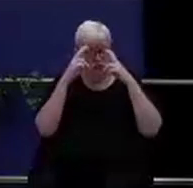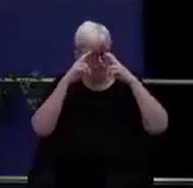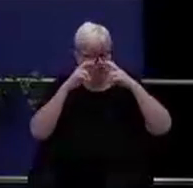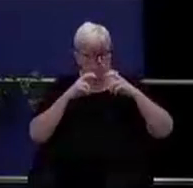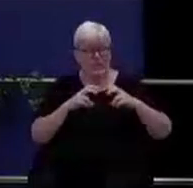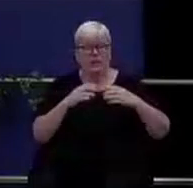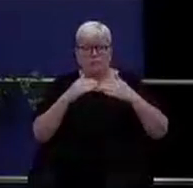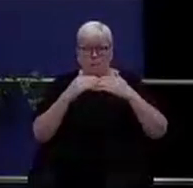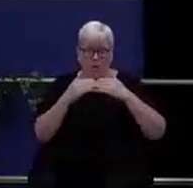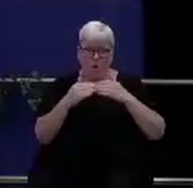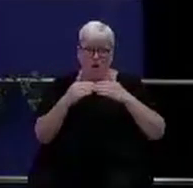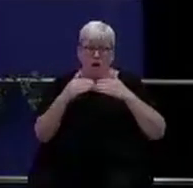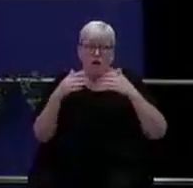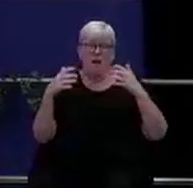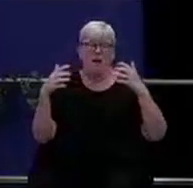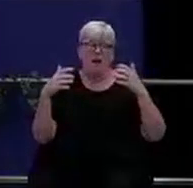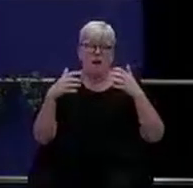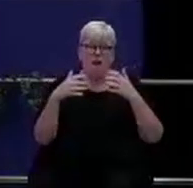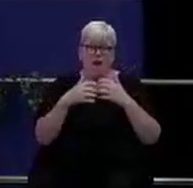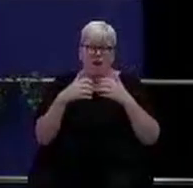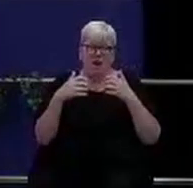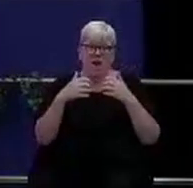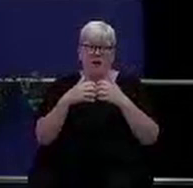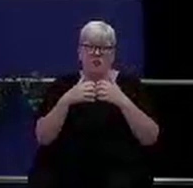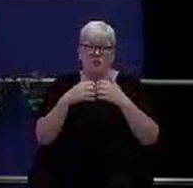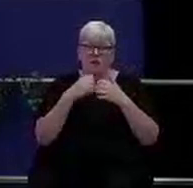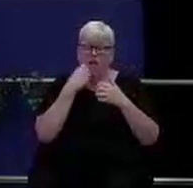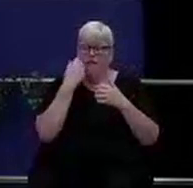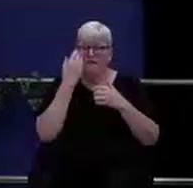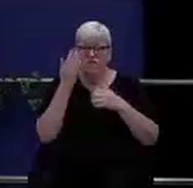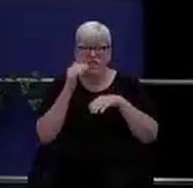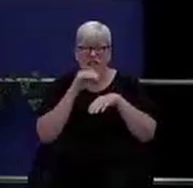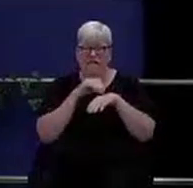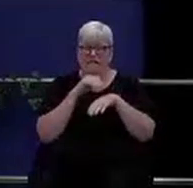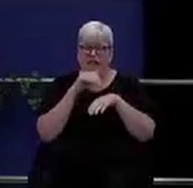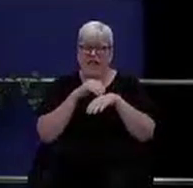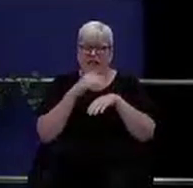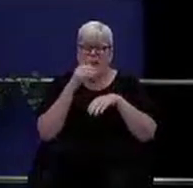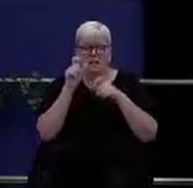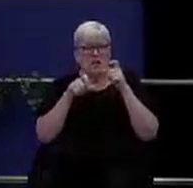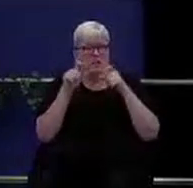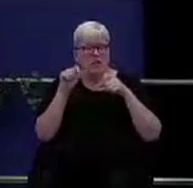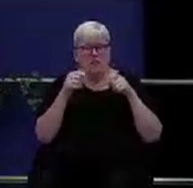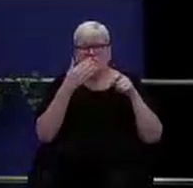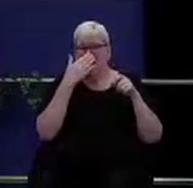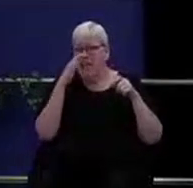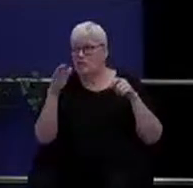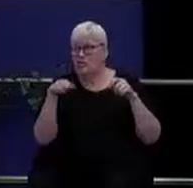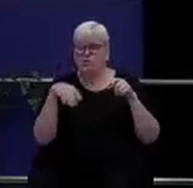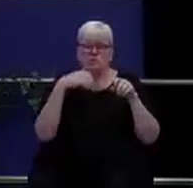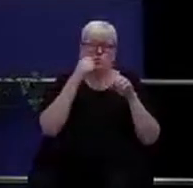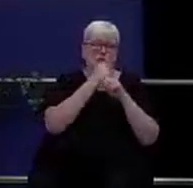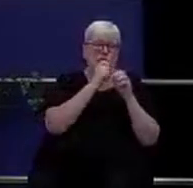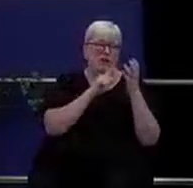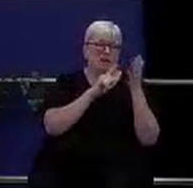I mean, looking at the day-to-day effects, you will see people's attitudes towards gulls, say, or magpies